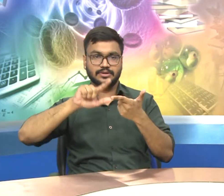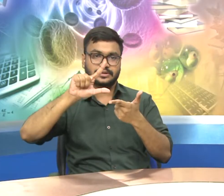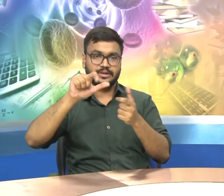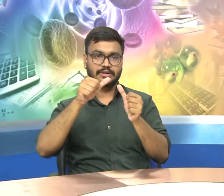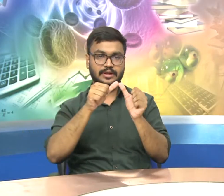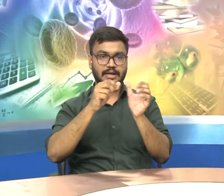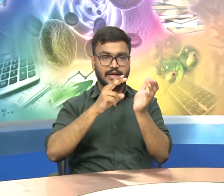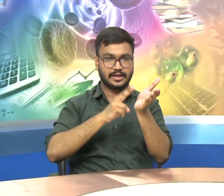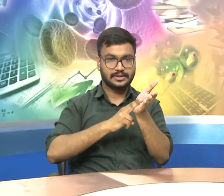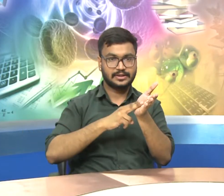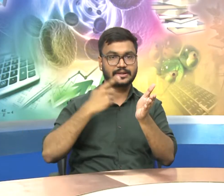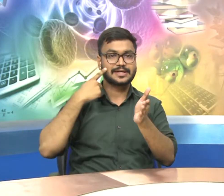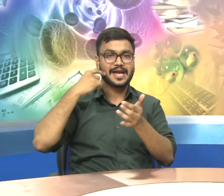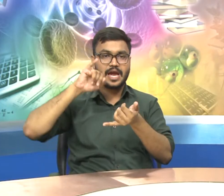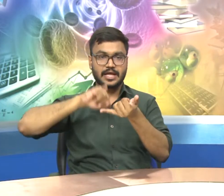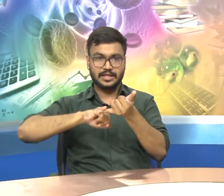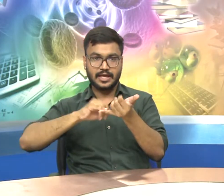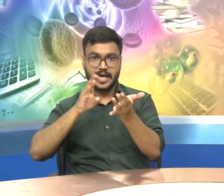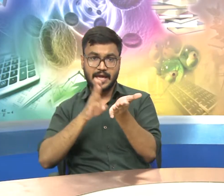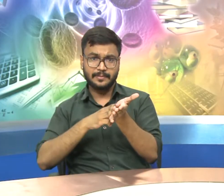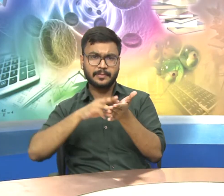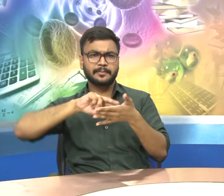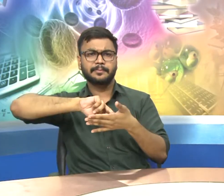Meaning of industrial minimalism.